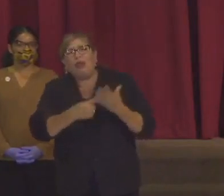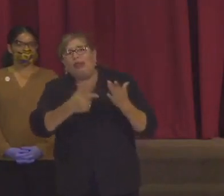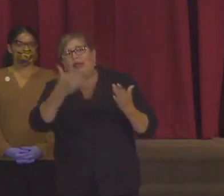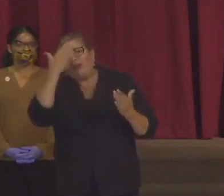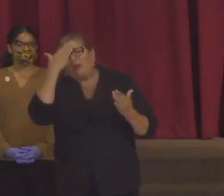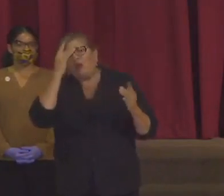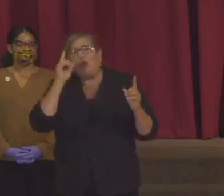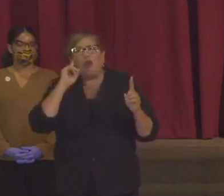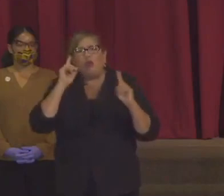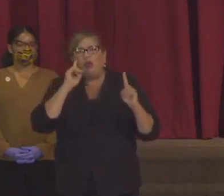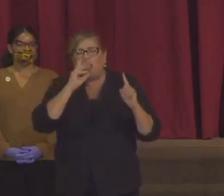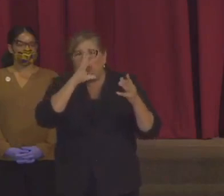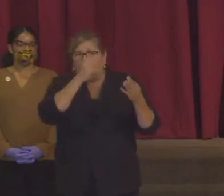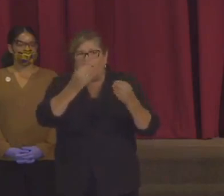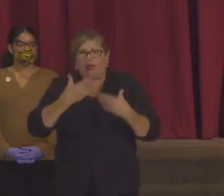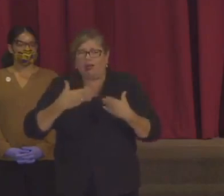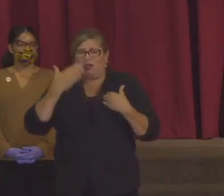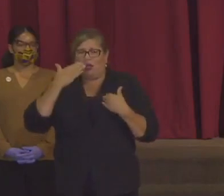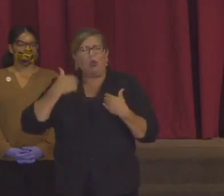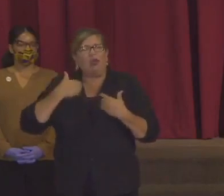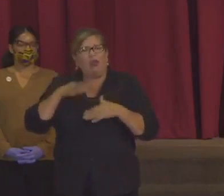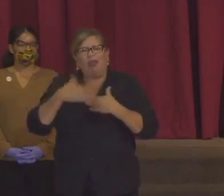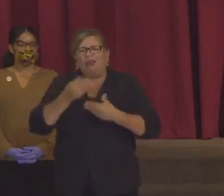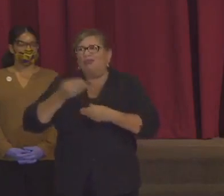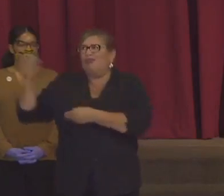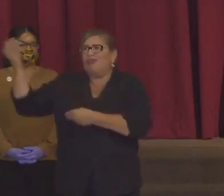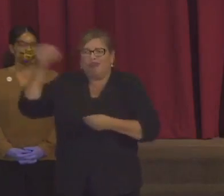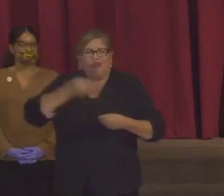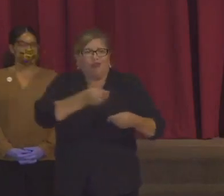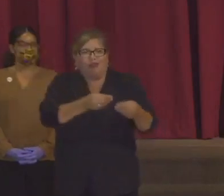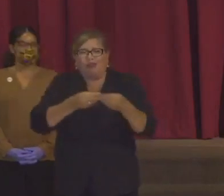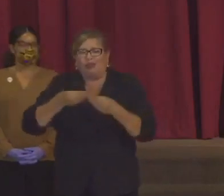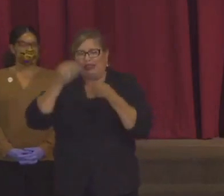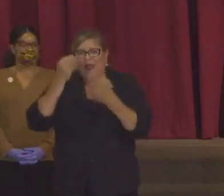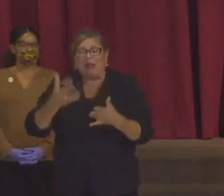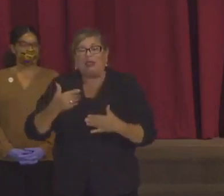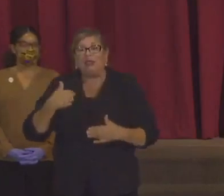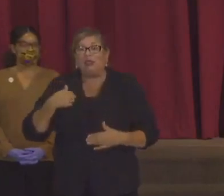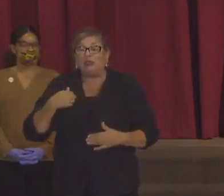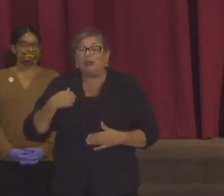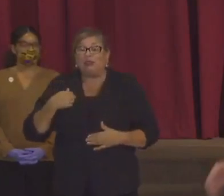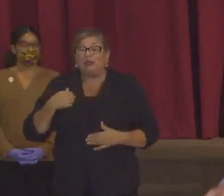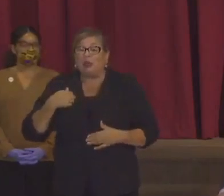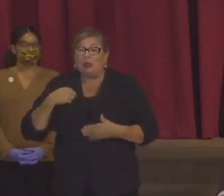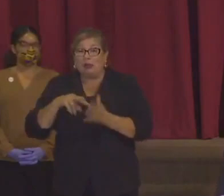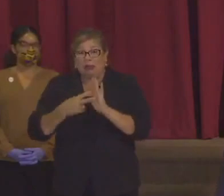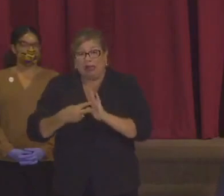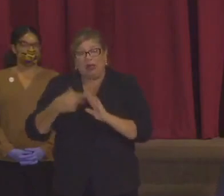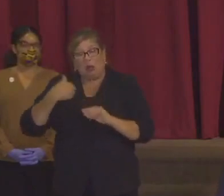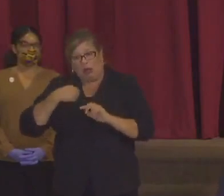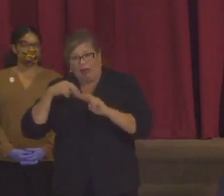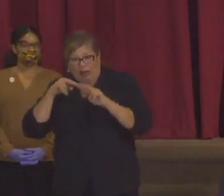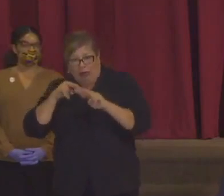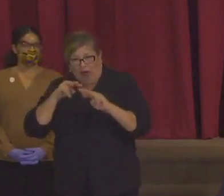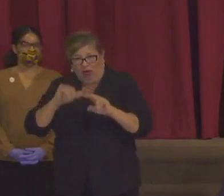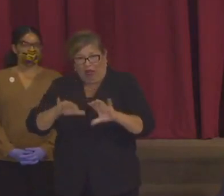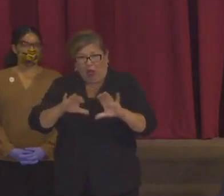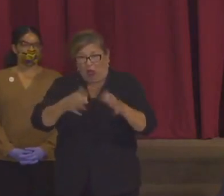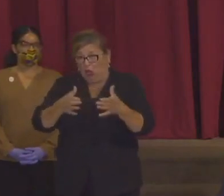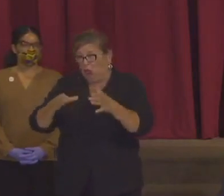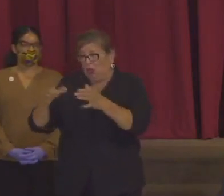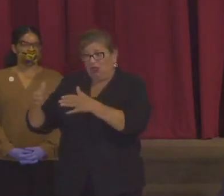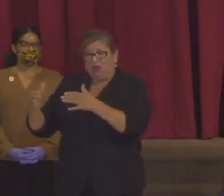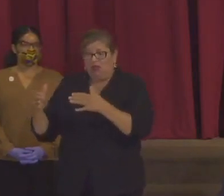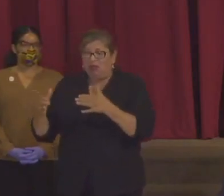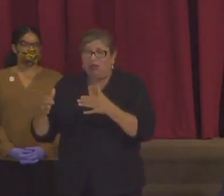So we are monitoring those groups, and I will say this, I don't think, because I've been deeply involved in terms of the